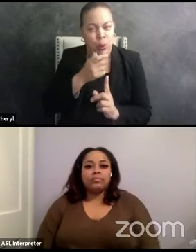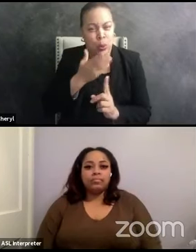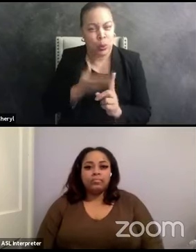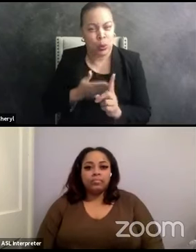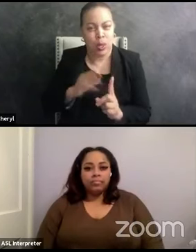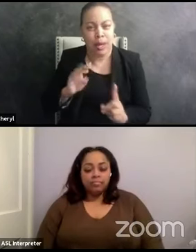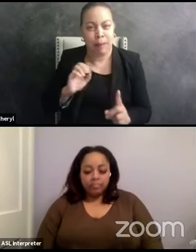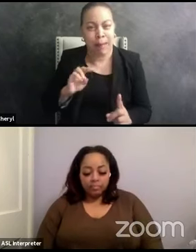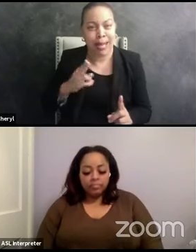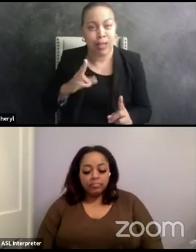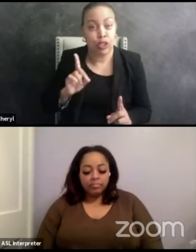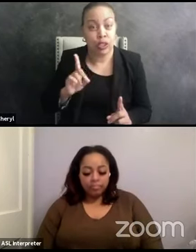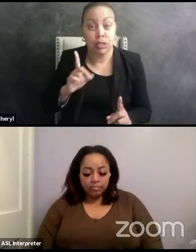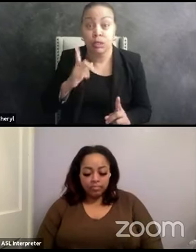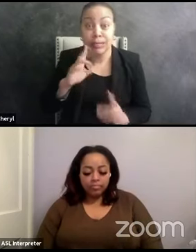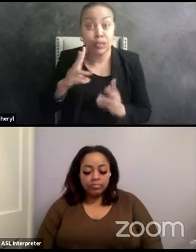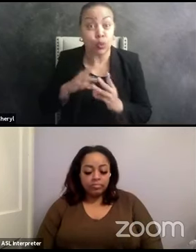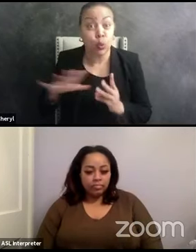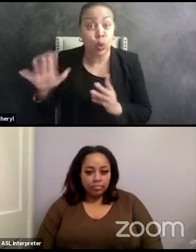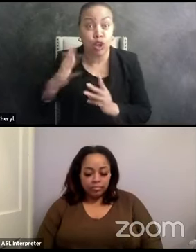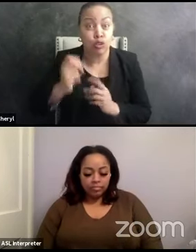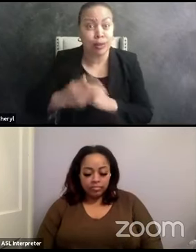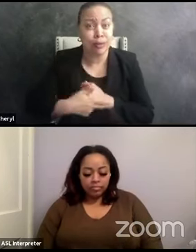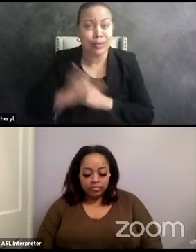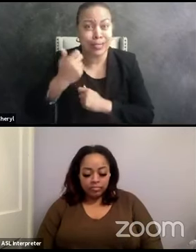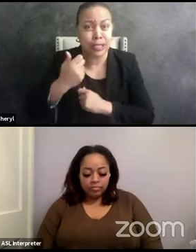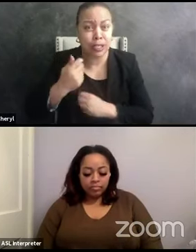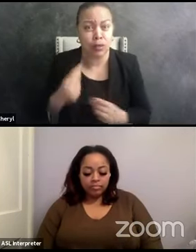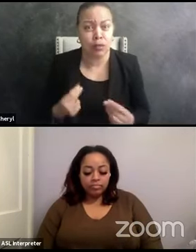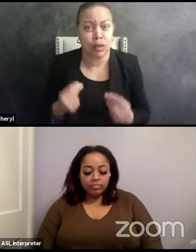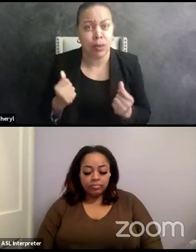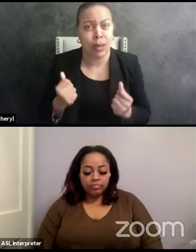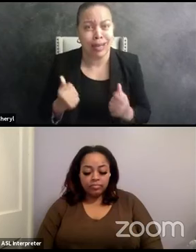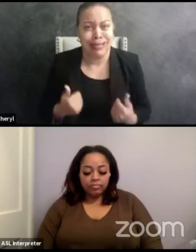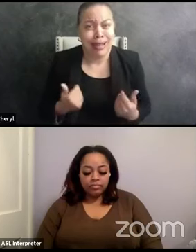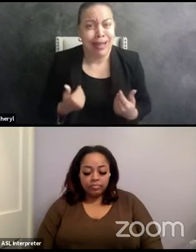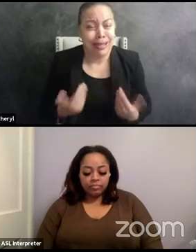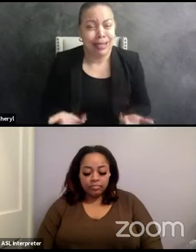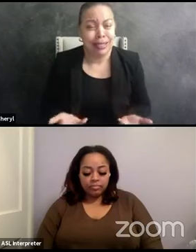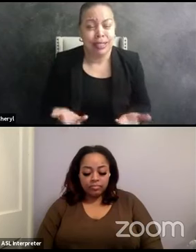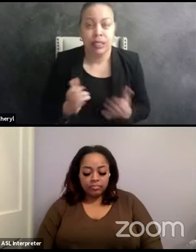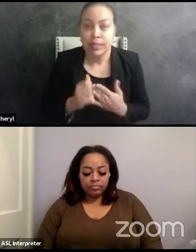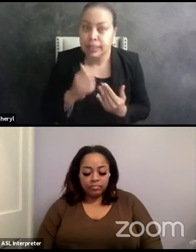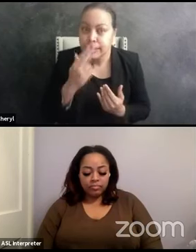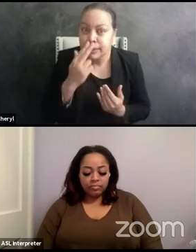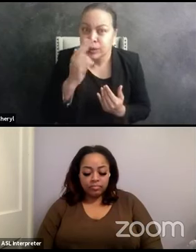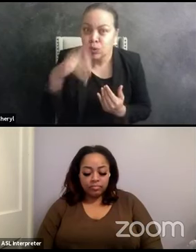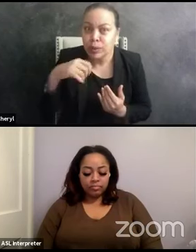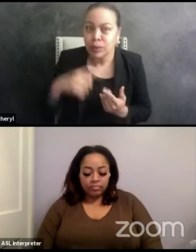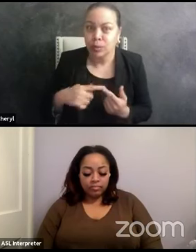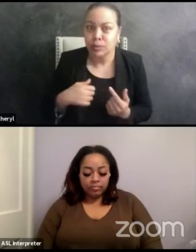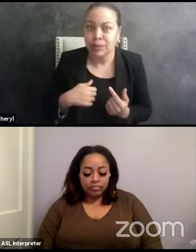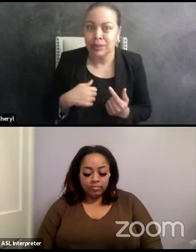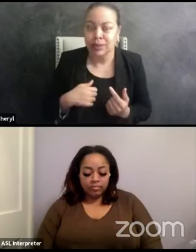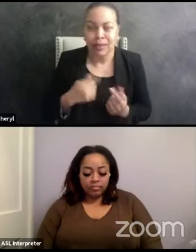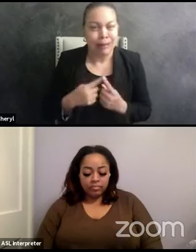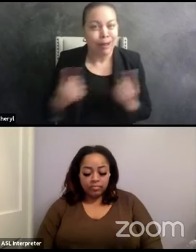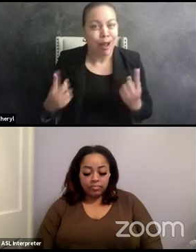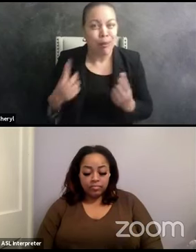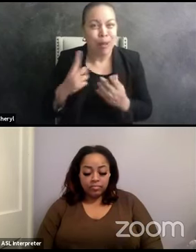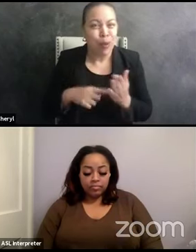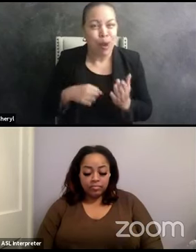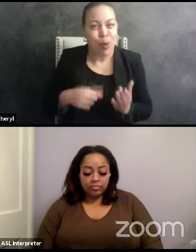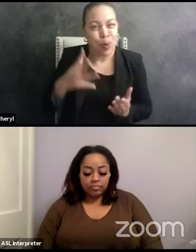to steal it from them right away. And it's so funny to me because it's the opposite of the way like white men think of themselves